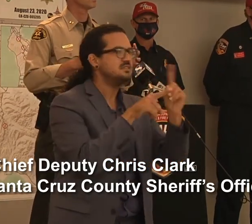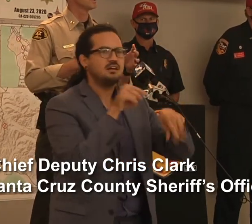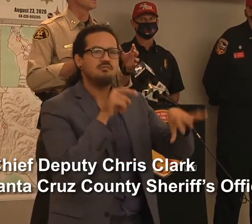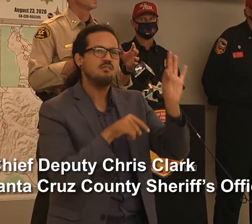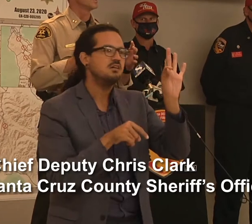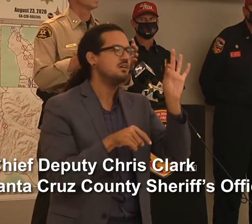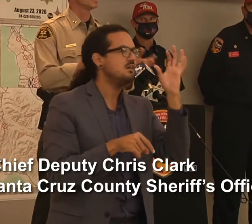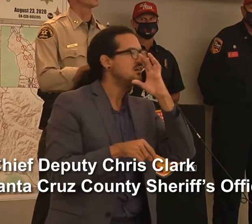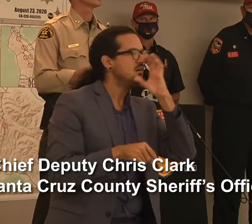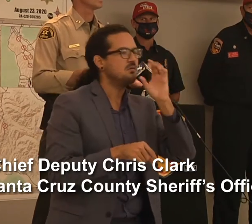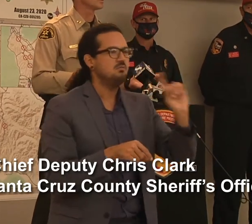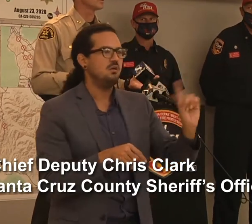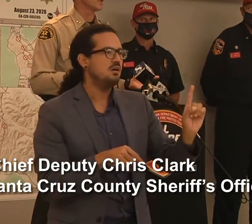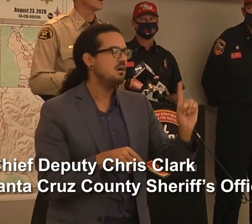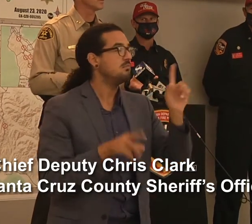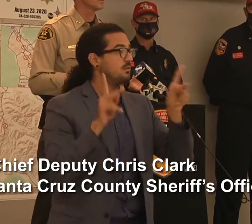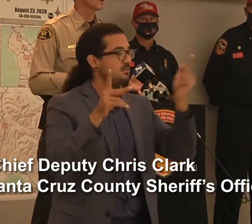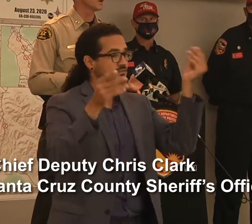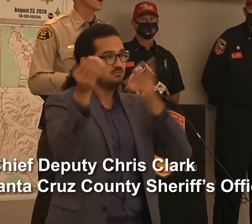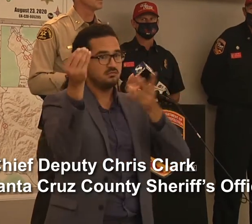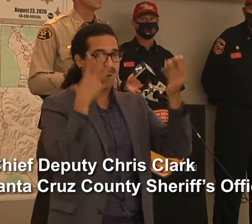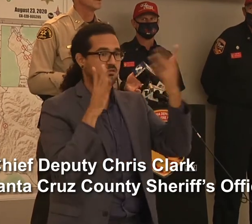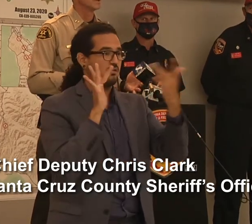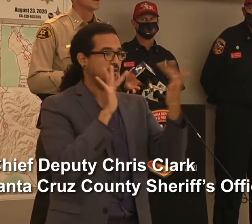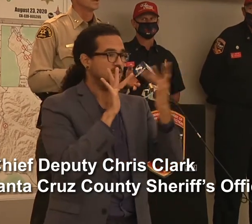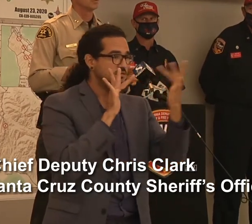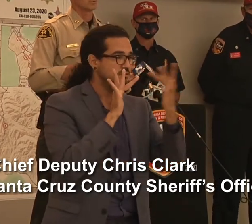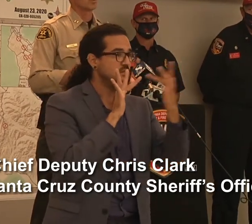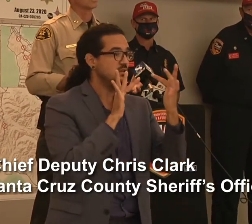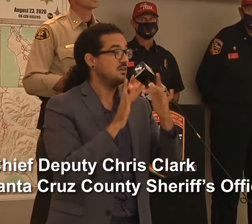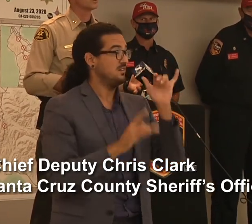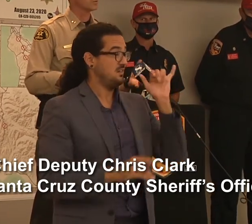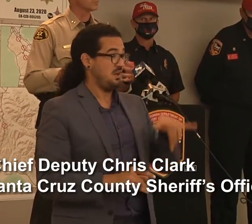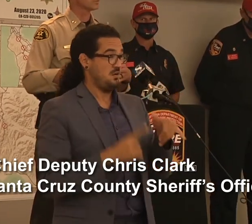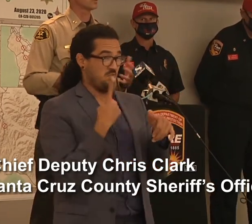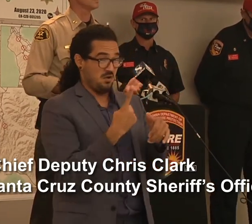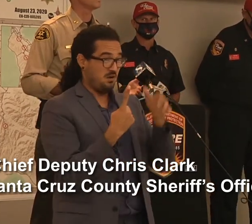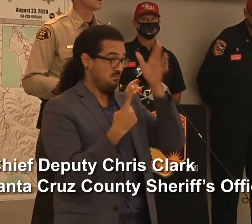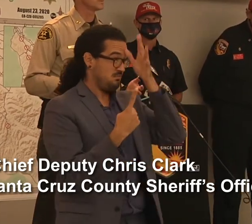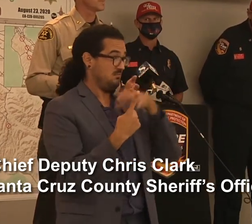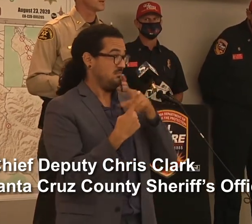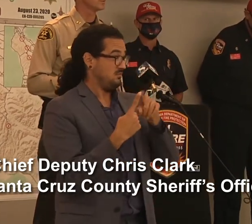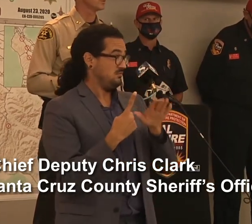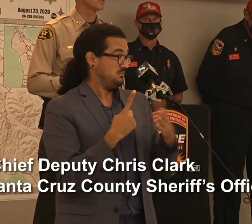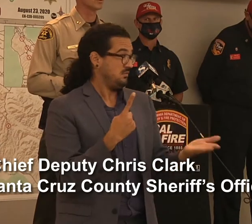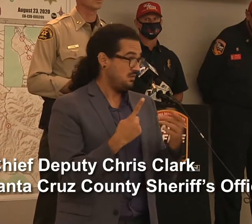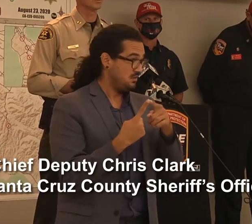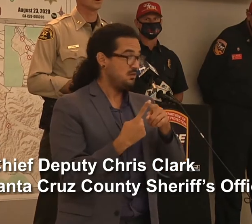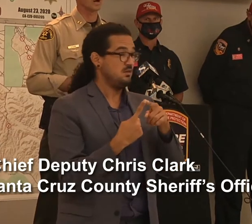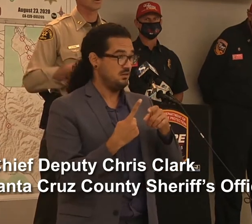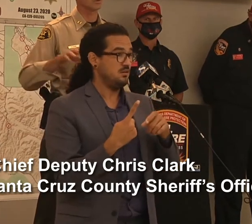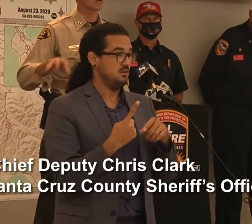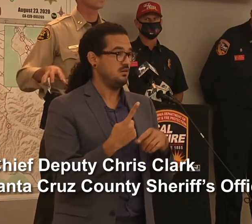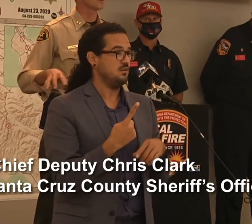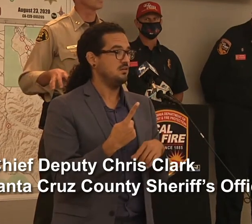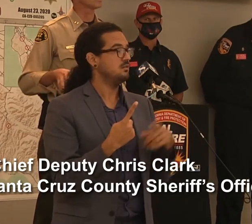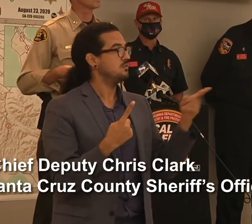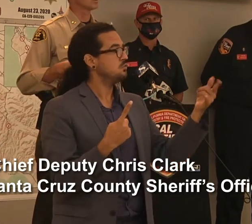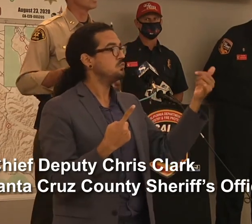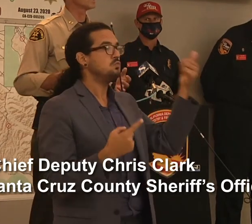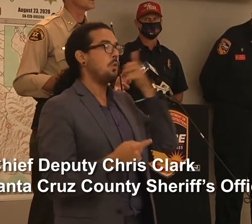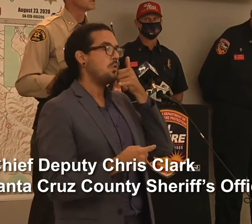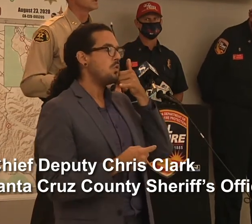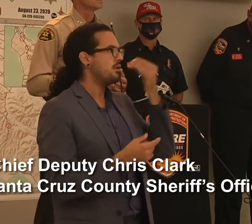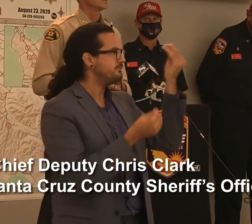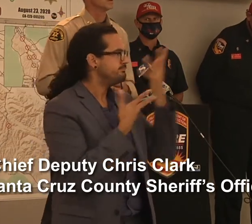or this person that lost their life, it was reported to us this person was missing, and so through our detectives' efforts